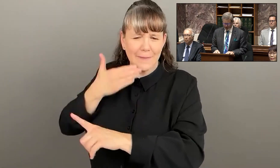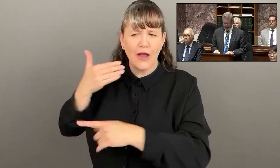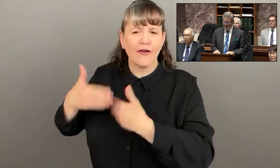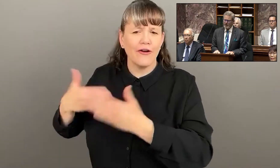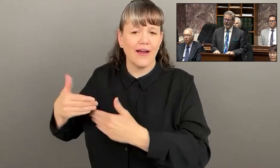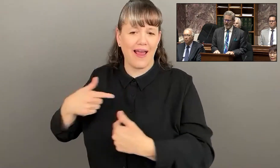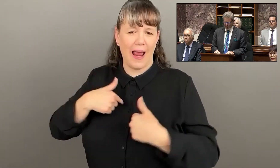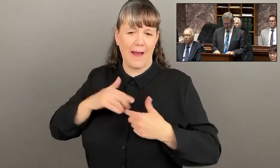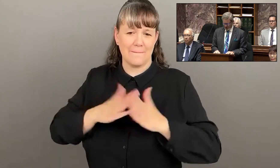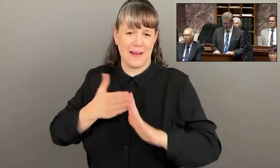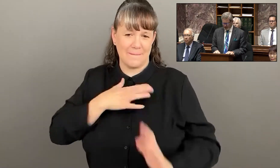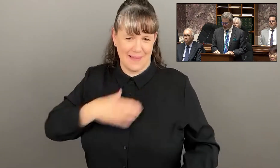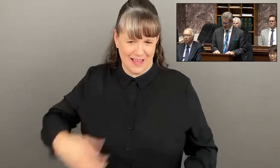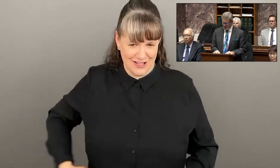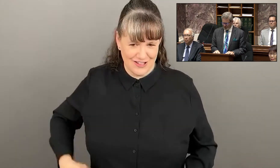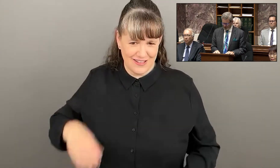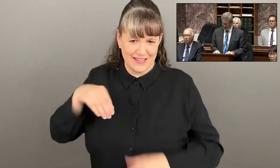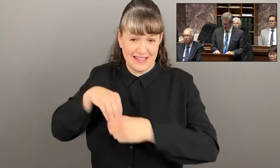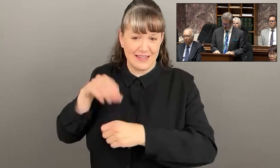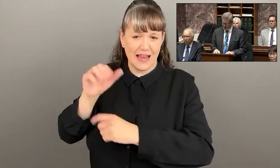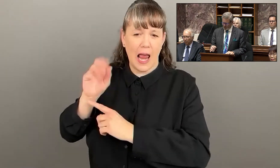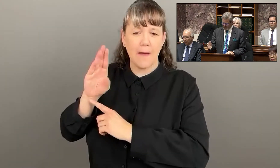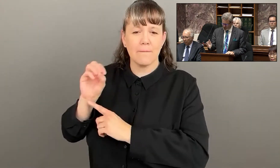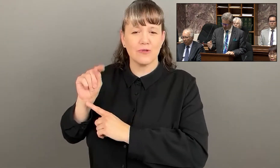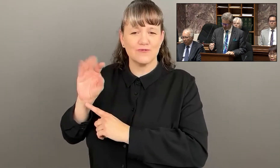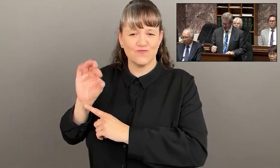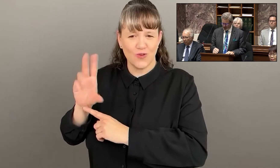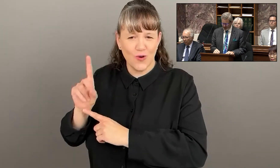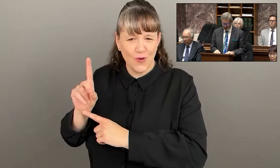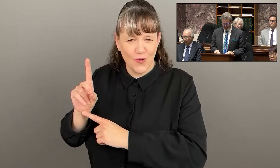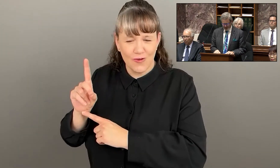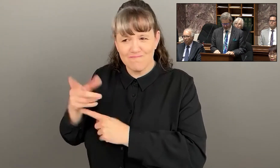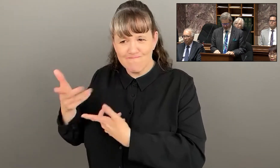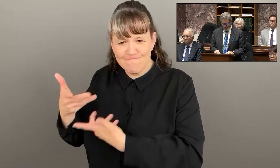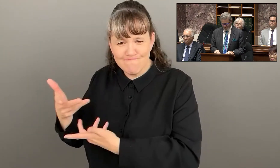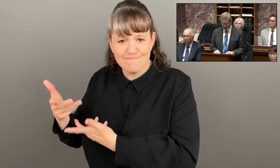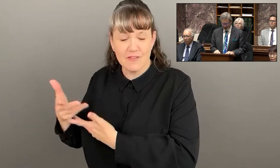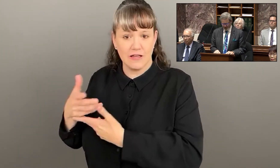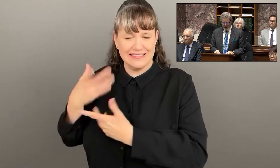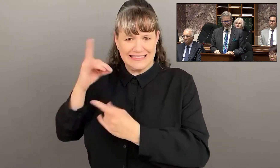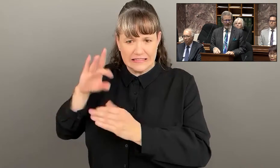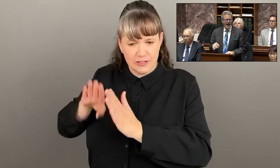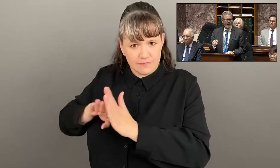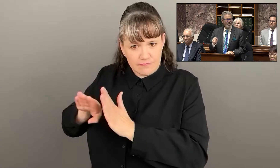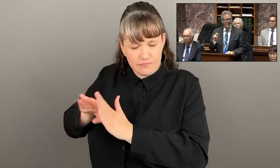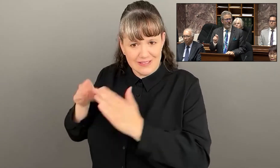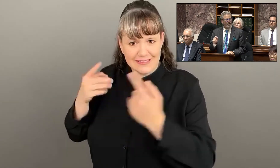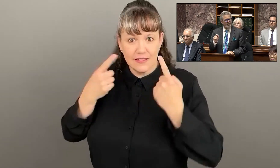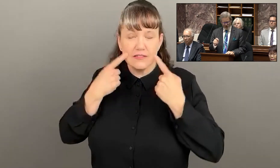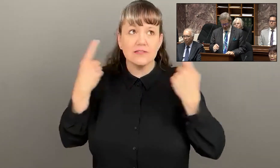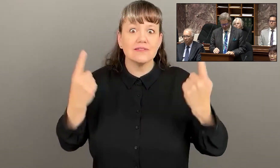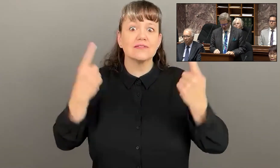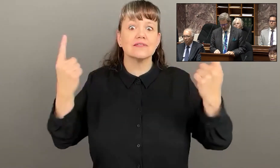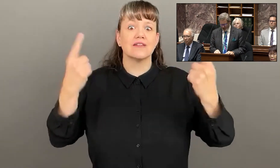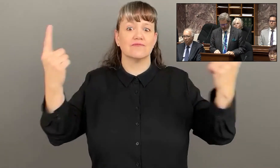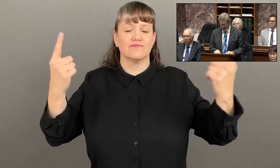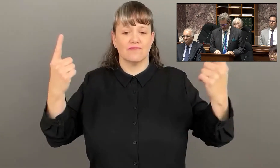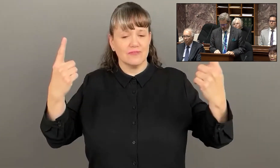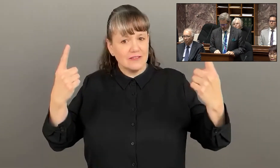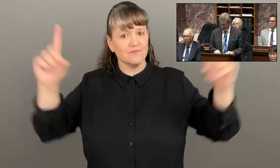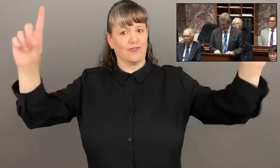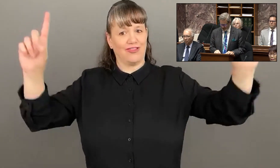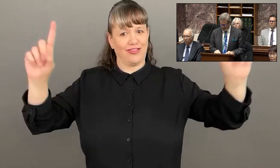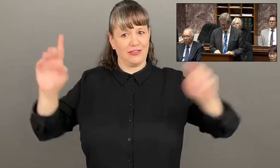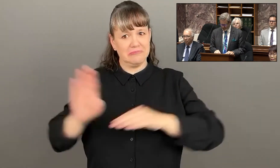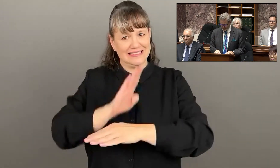empire, Larry never lost touch with his roots. Born in Chilliwack in 1951 and having to learn to drive a truck at the